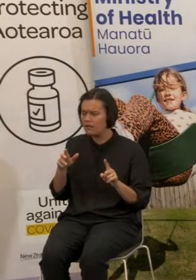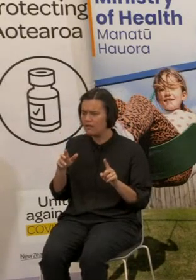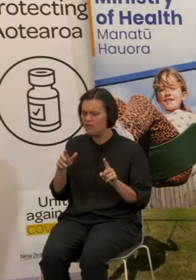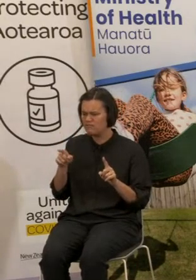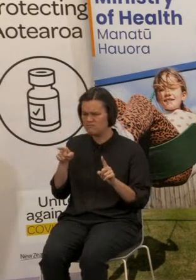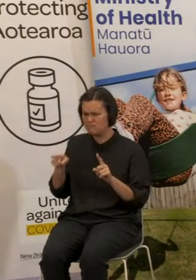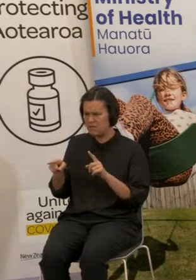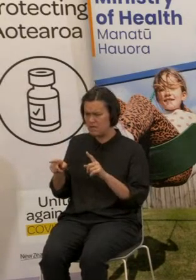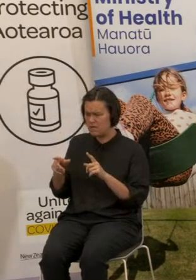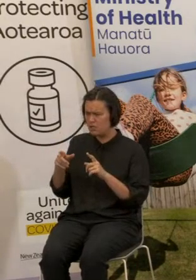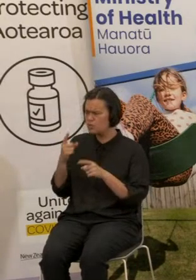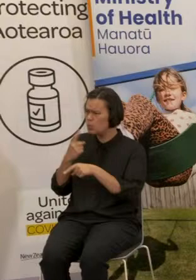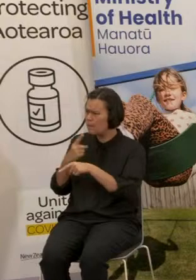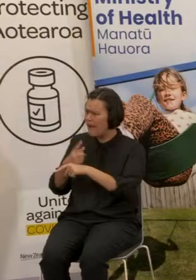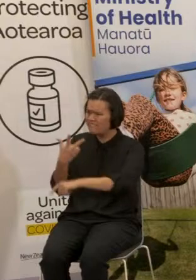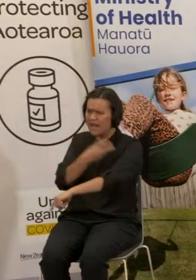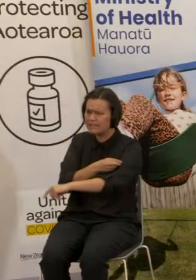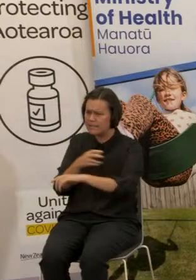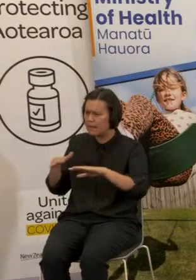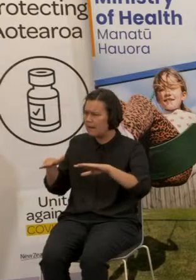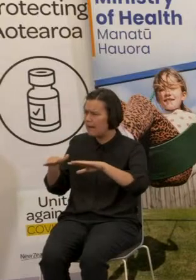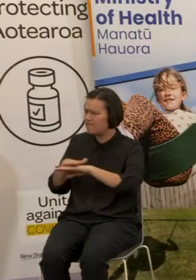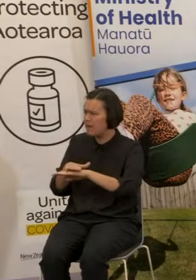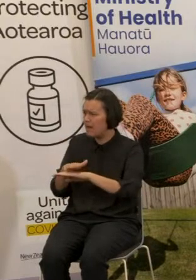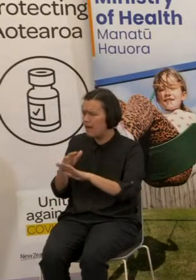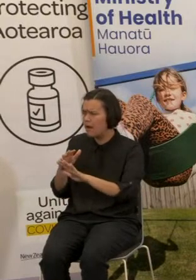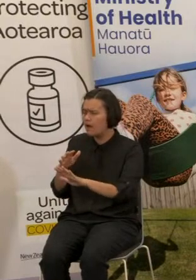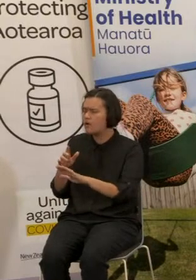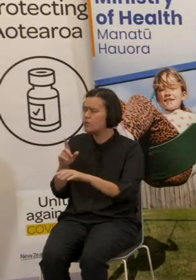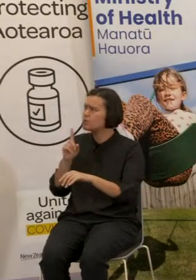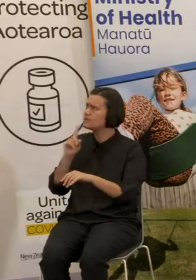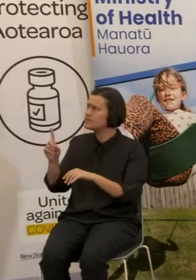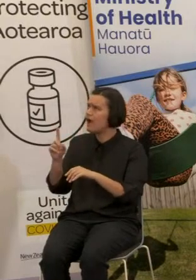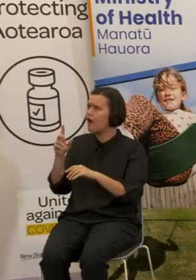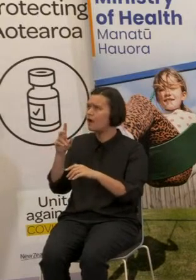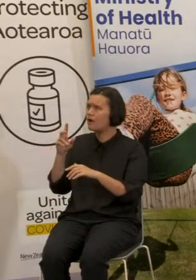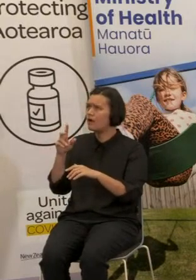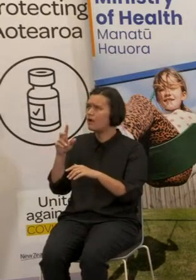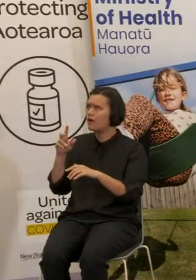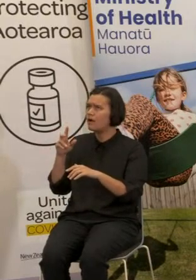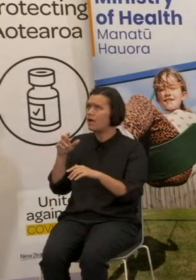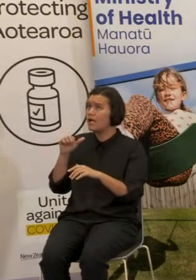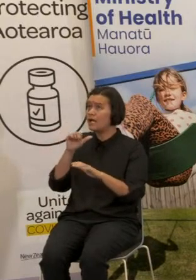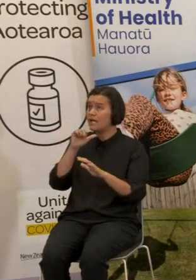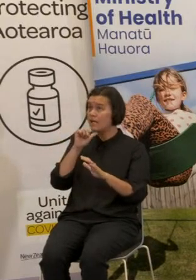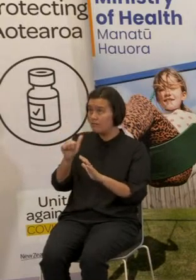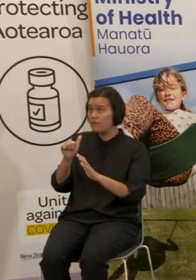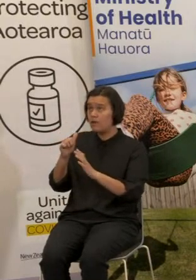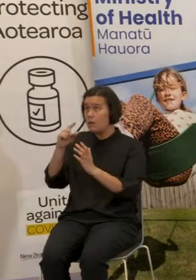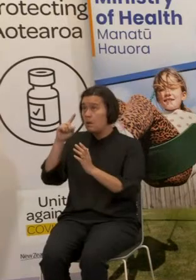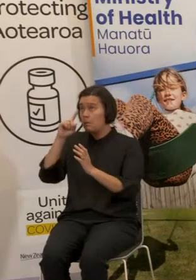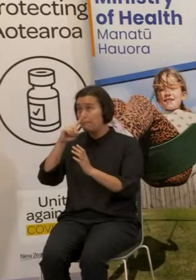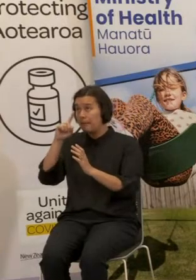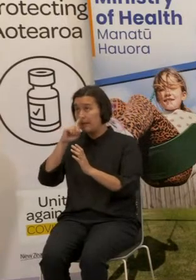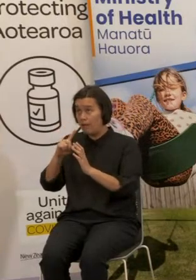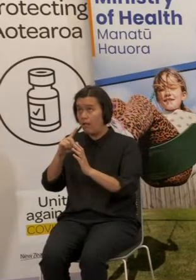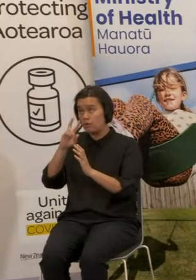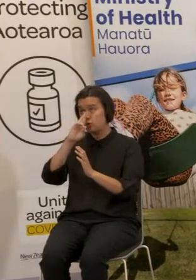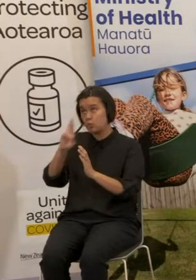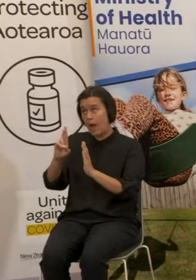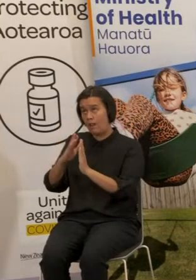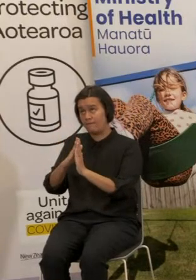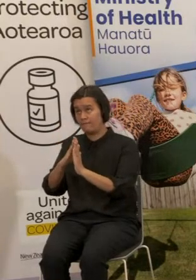that will be, because if you look at the September modelling, even at 90% of the eligible population, once you add those 5 to 11s,